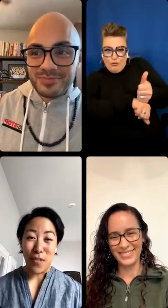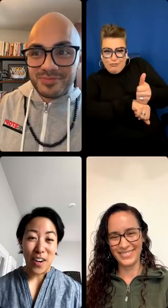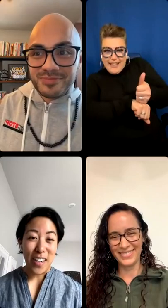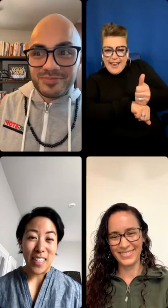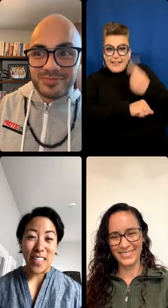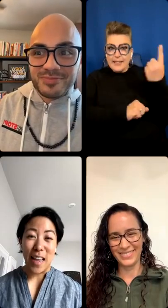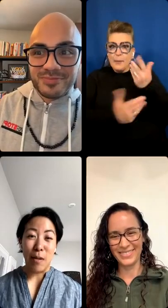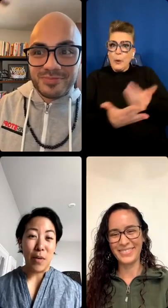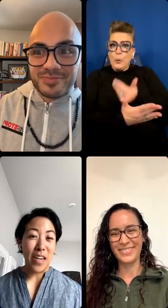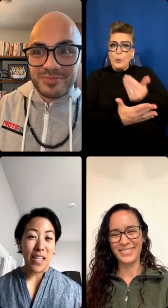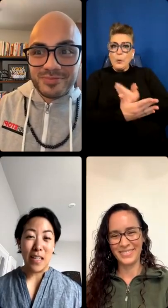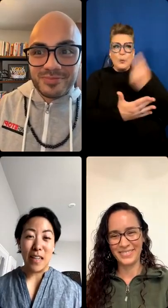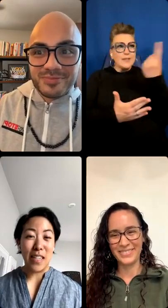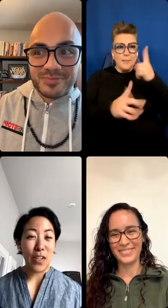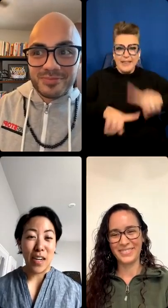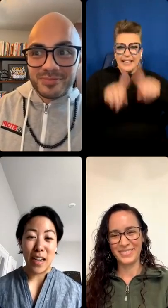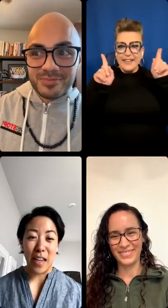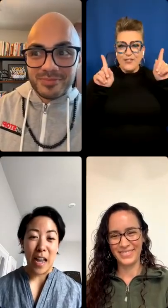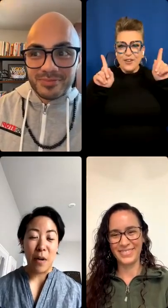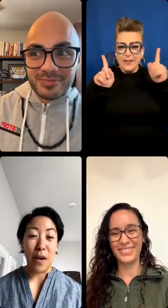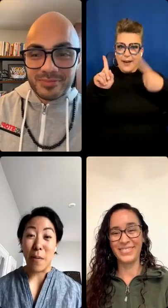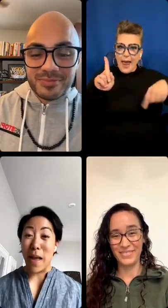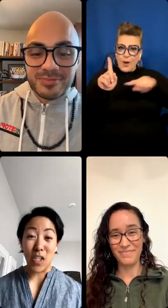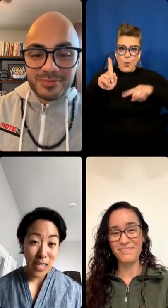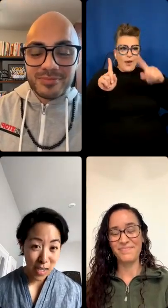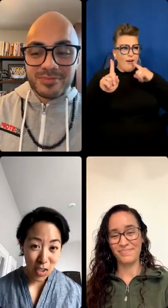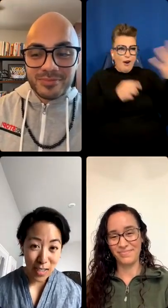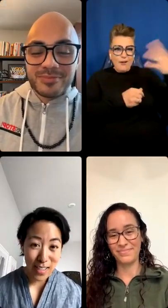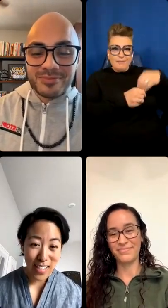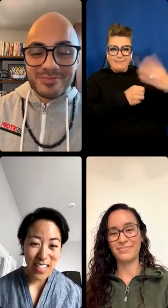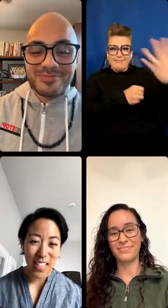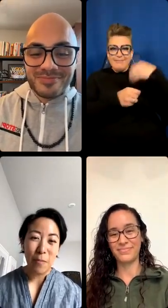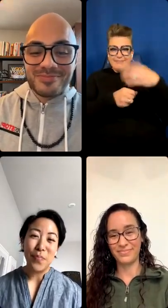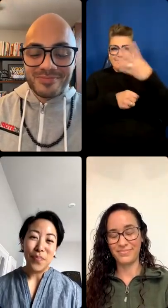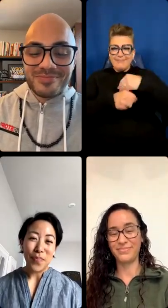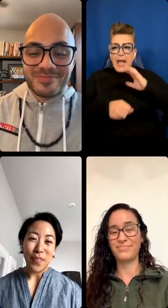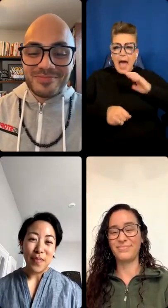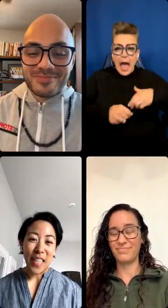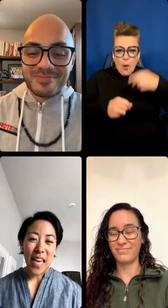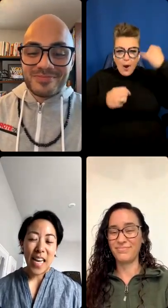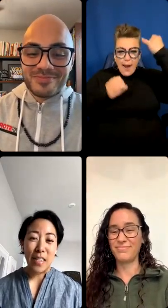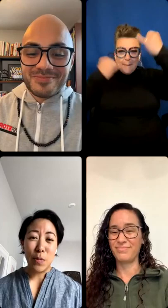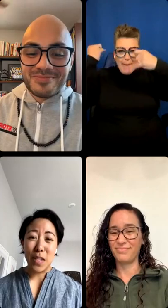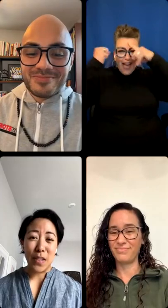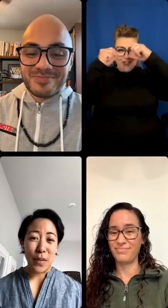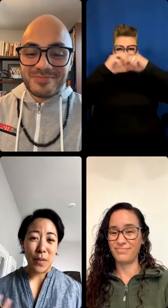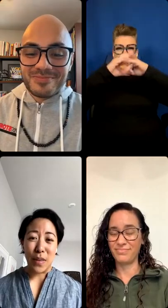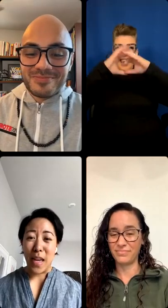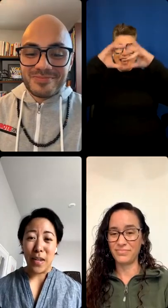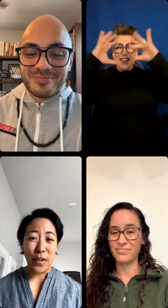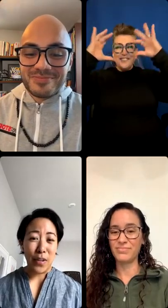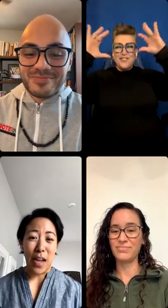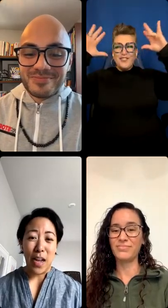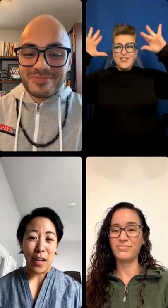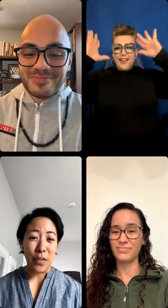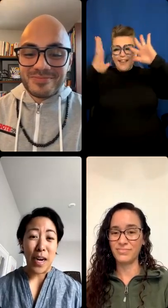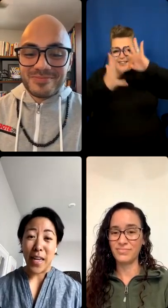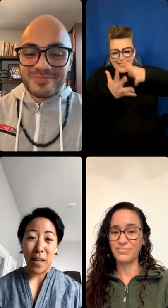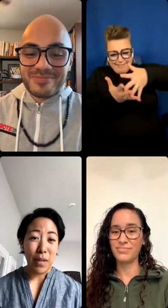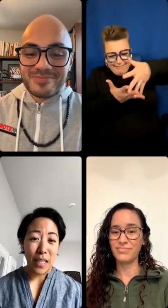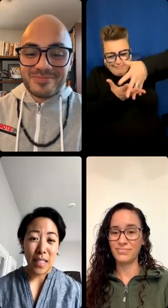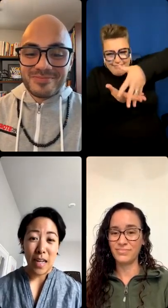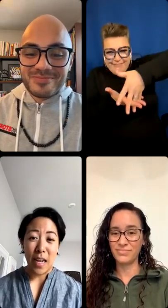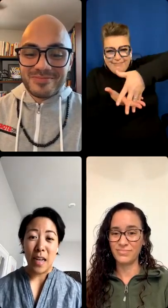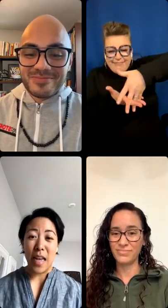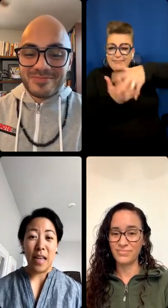and different, and we're integrating our imaginations. And want to thank Greg